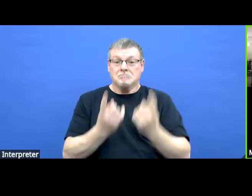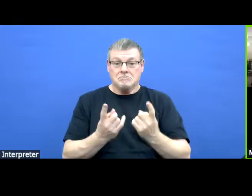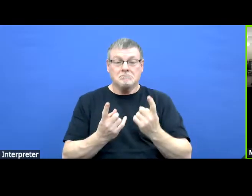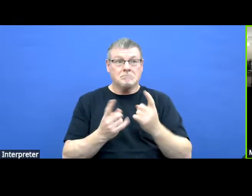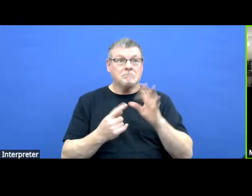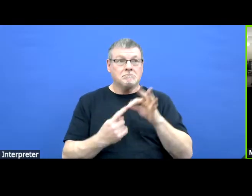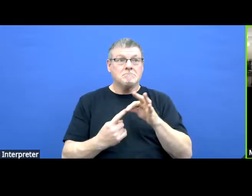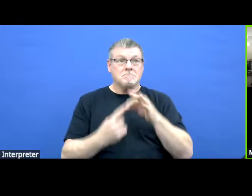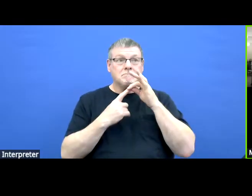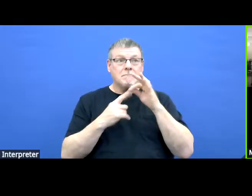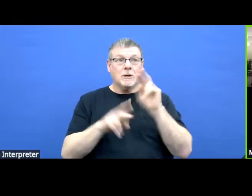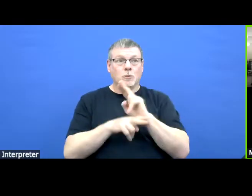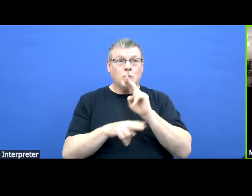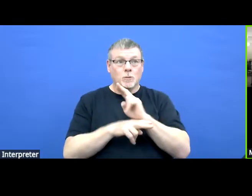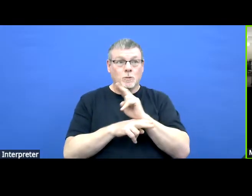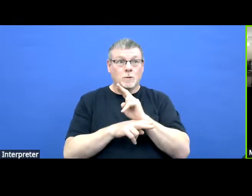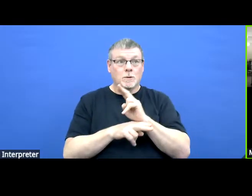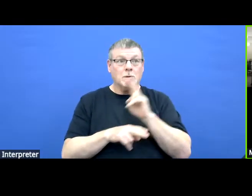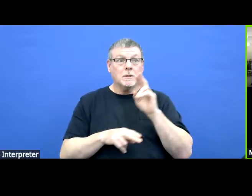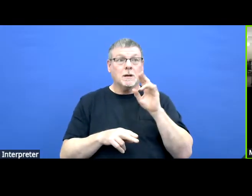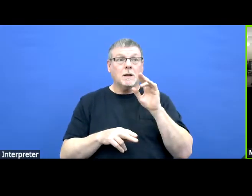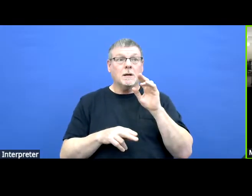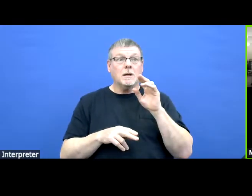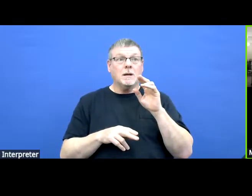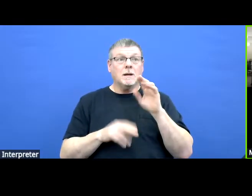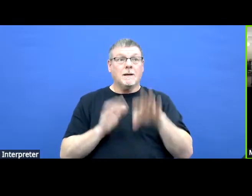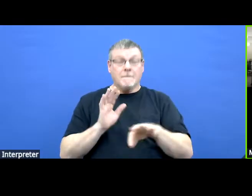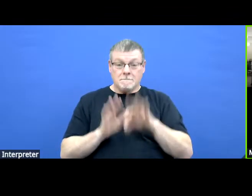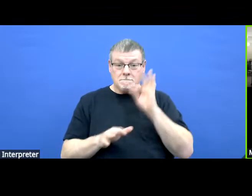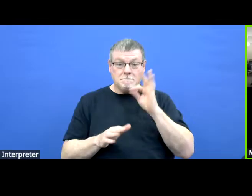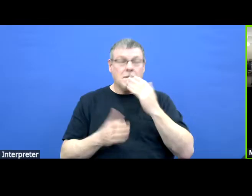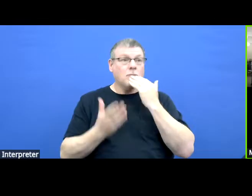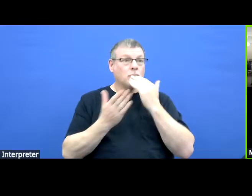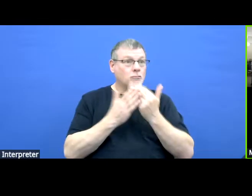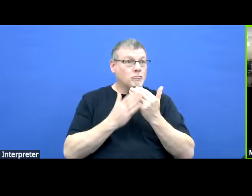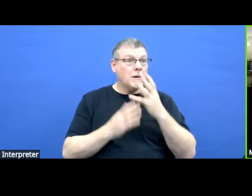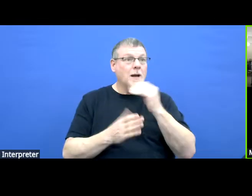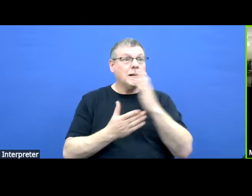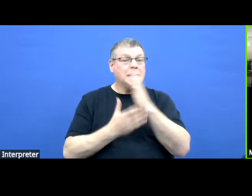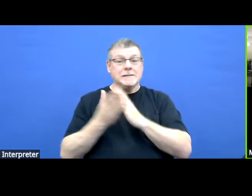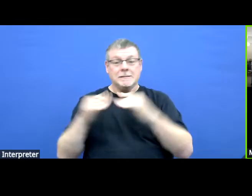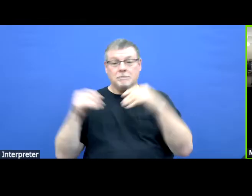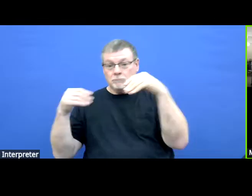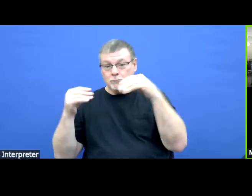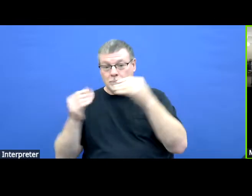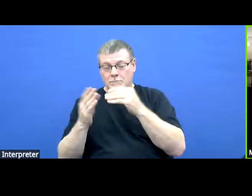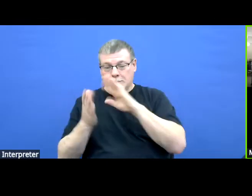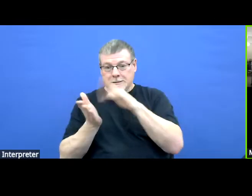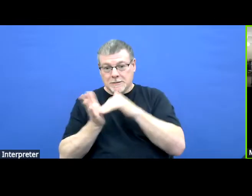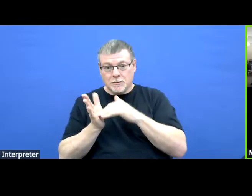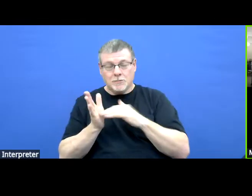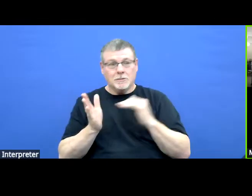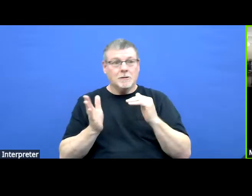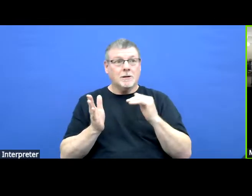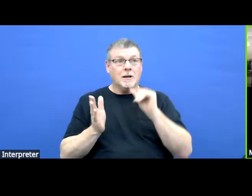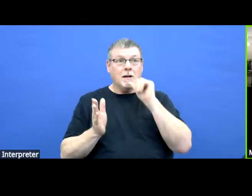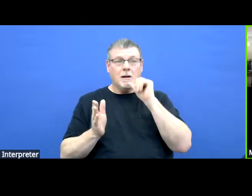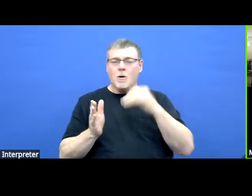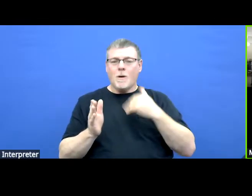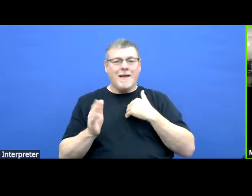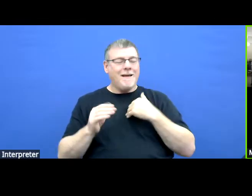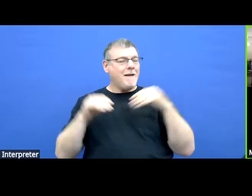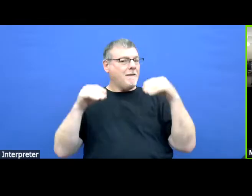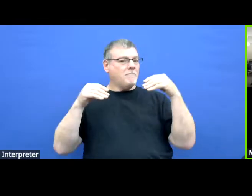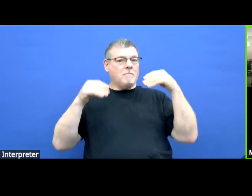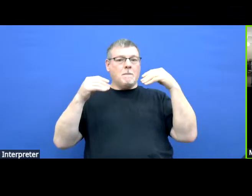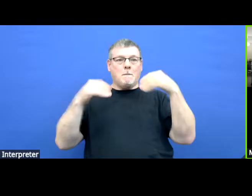special use. We find it a good synergy in some of our shopping centers. We don't have the market